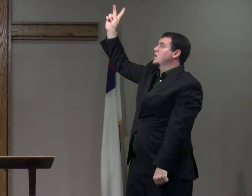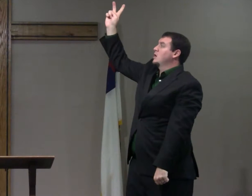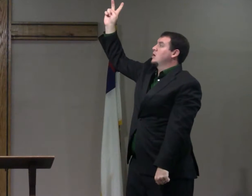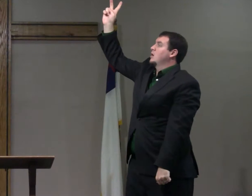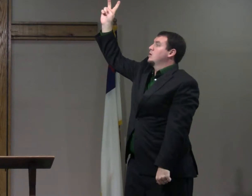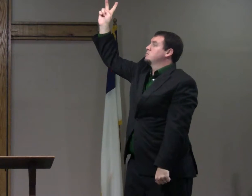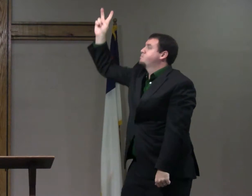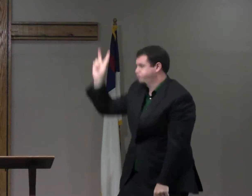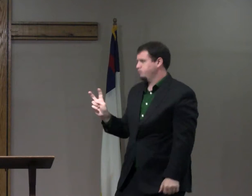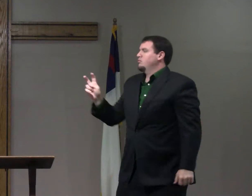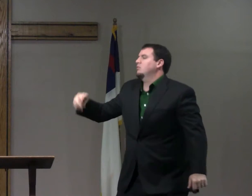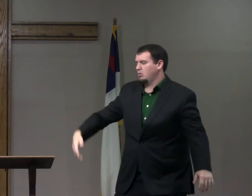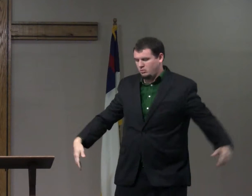and put him on the cross.